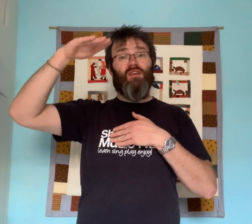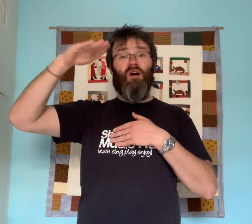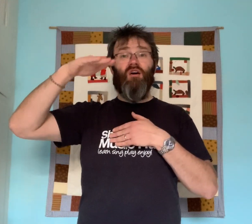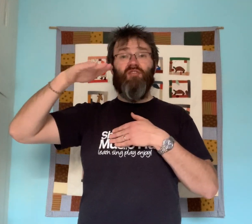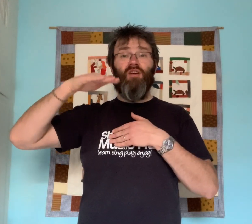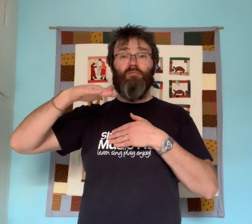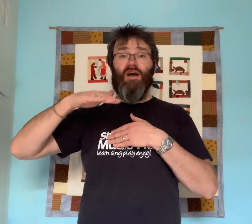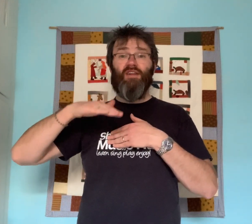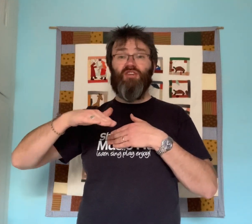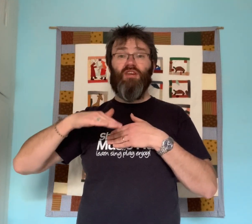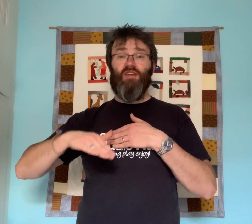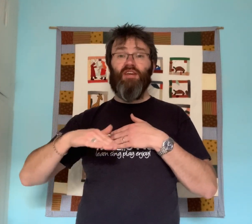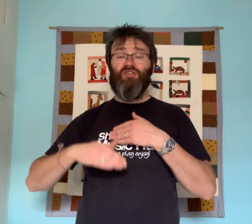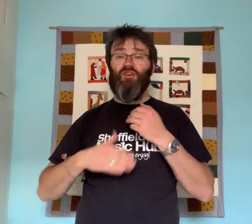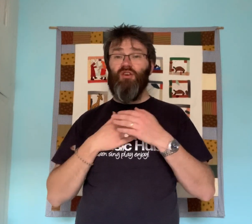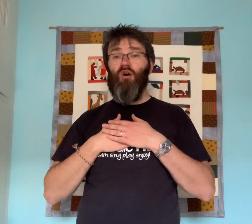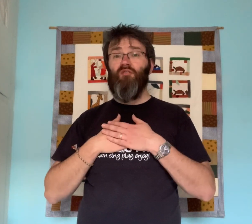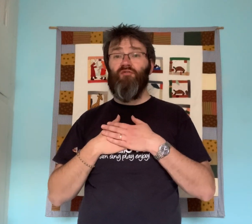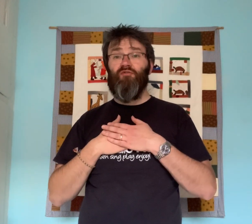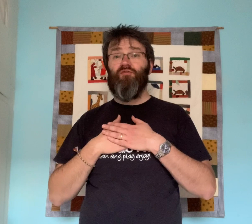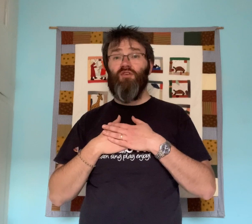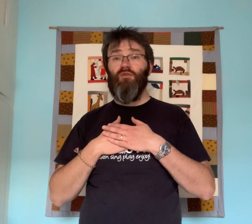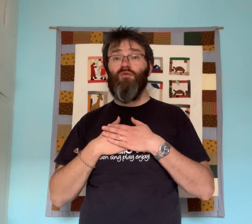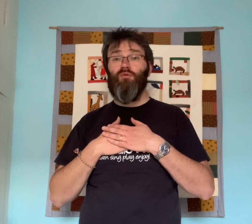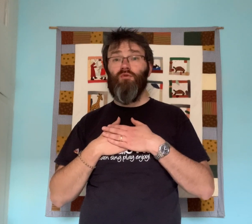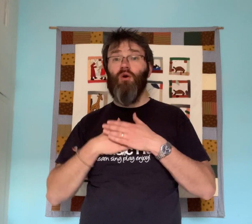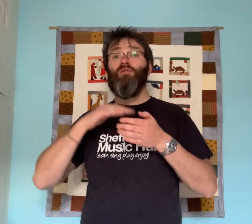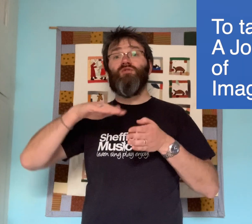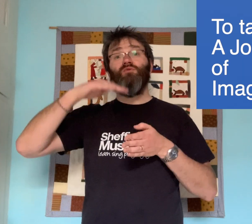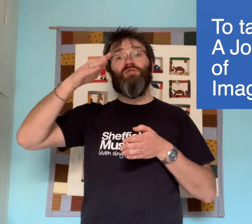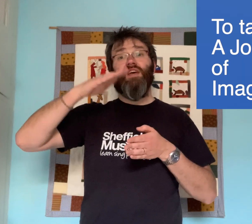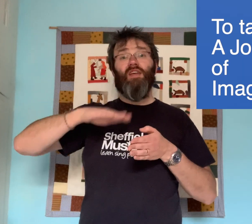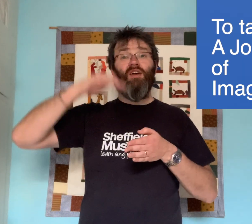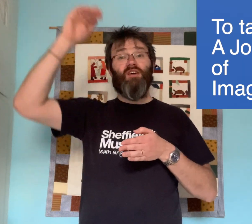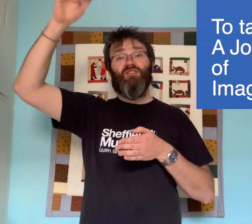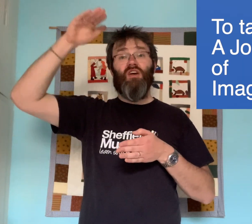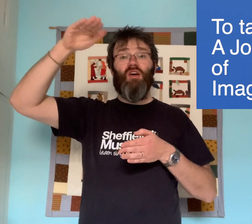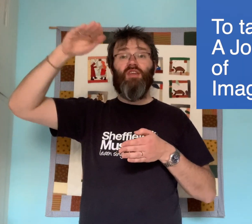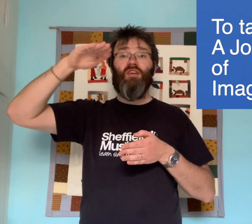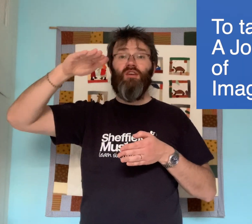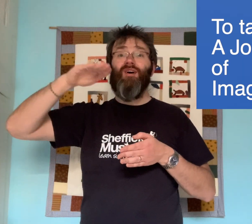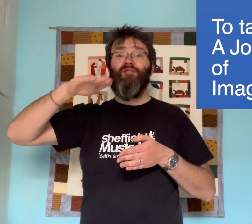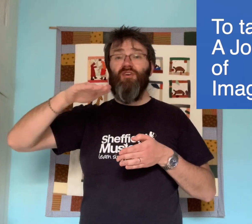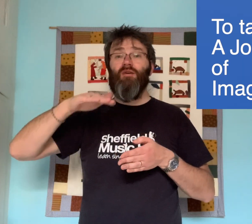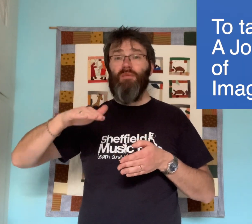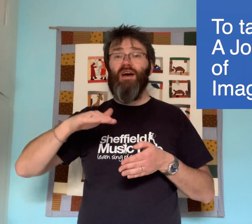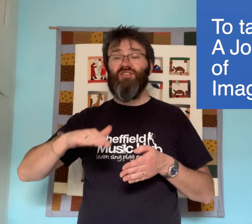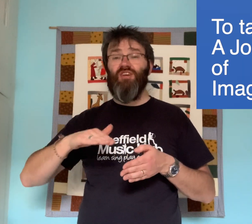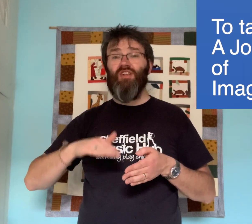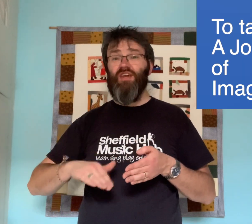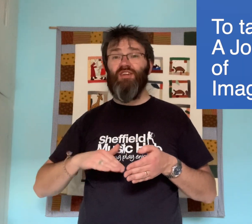of imagination. Off you go. To take a journey of